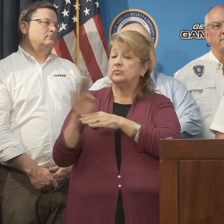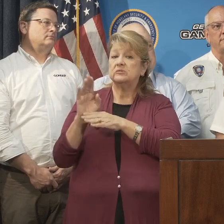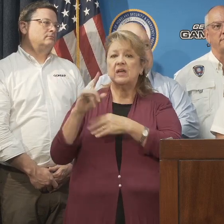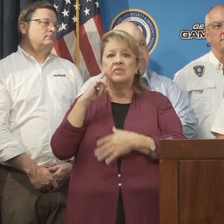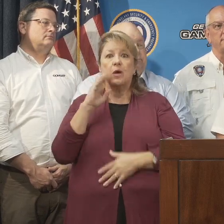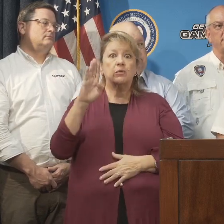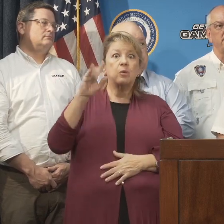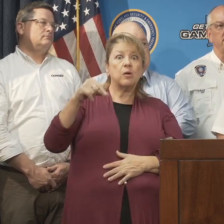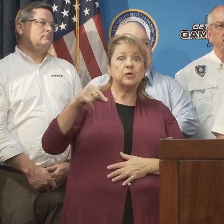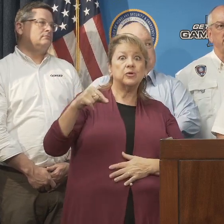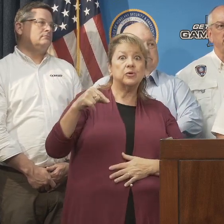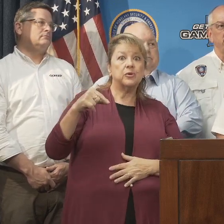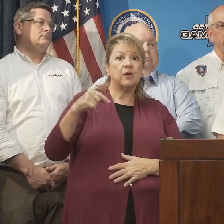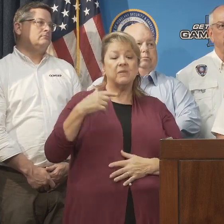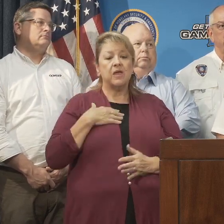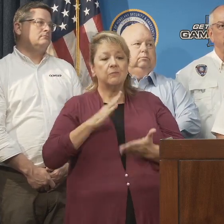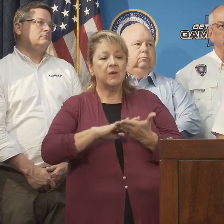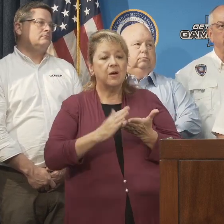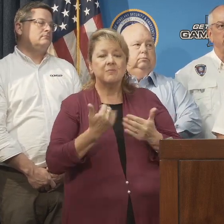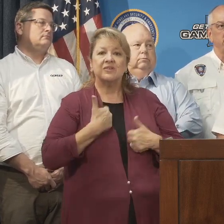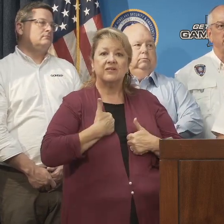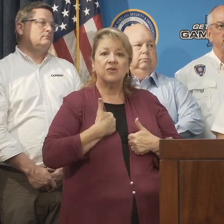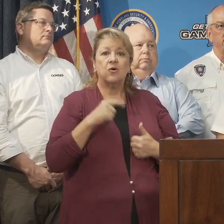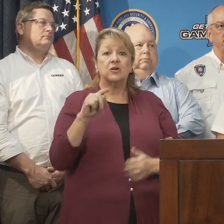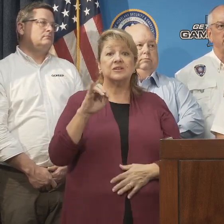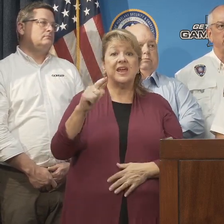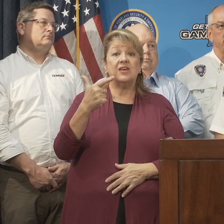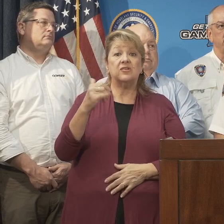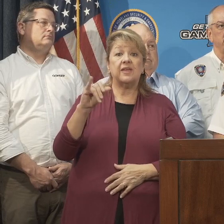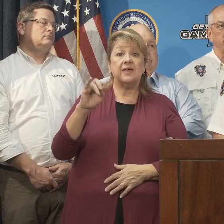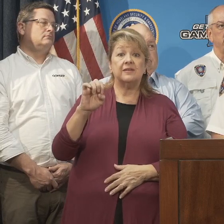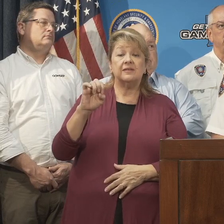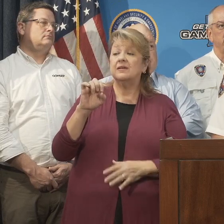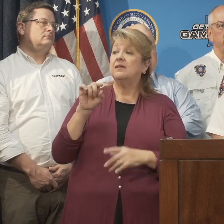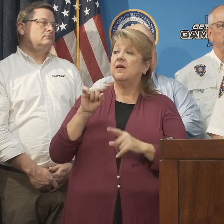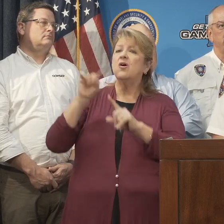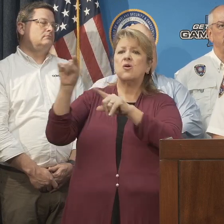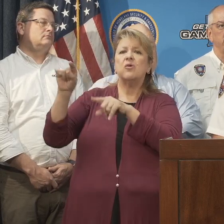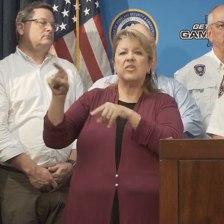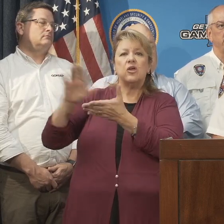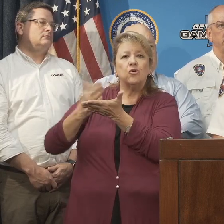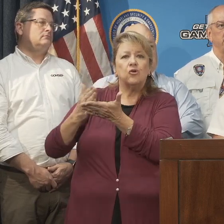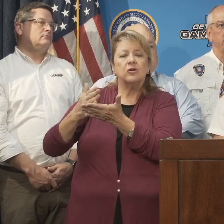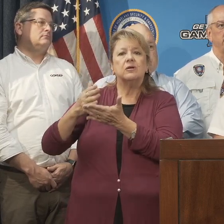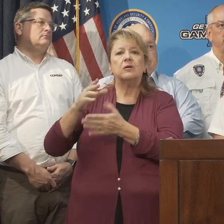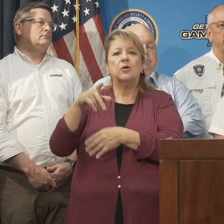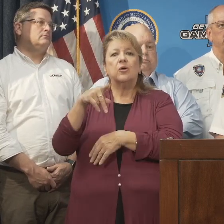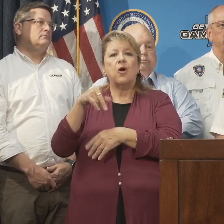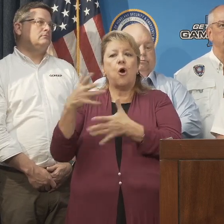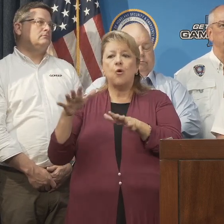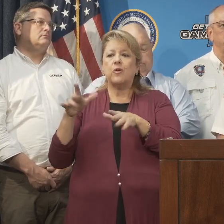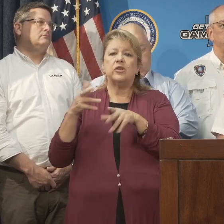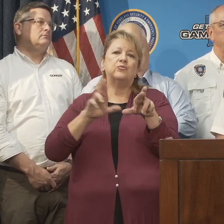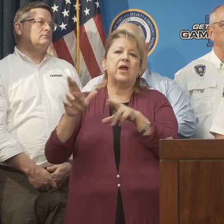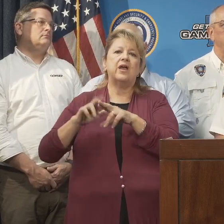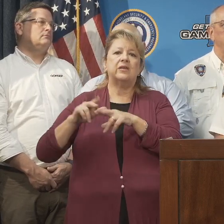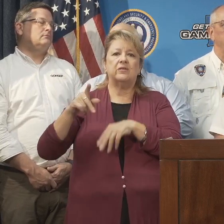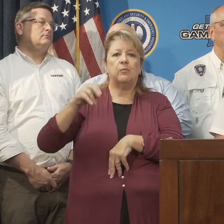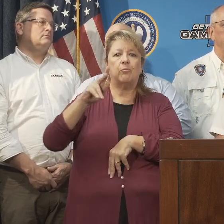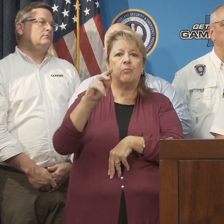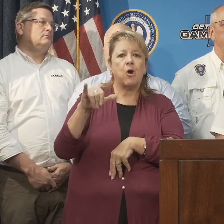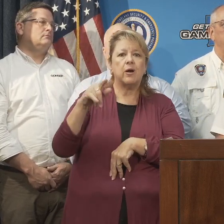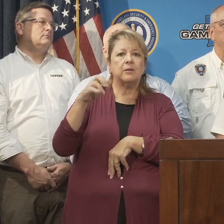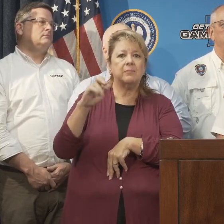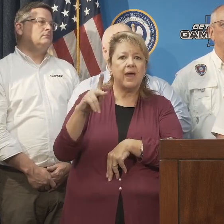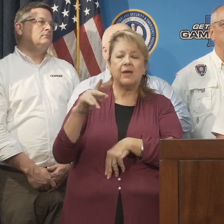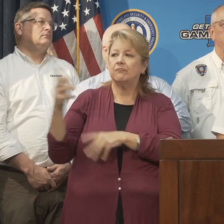having a barbecue, and go for those tailgate parties and buy prepackaged meals, prepackaged party packs. Think about situations